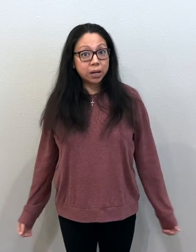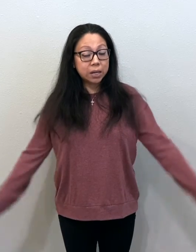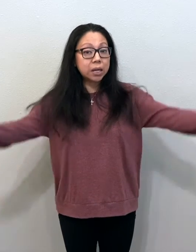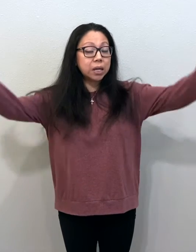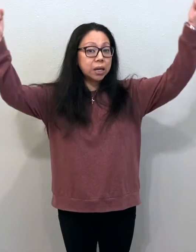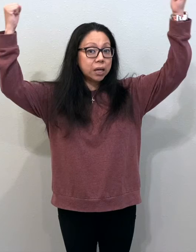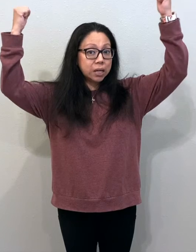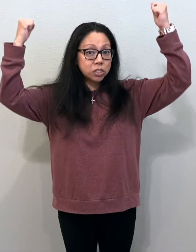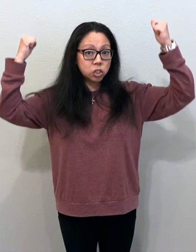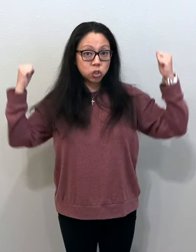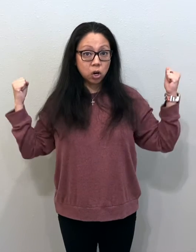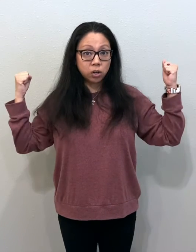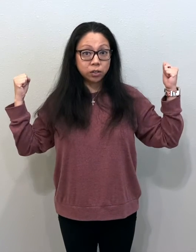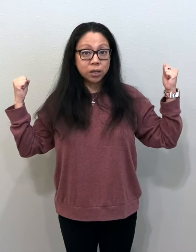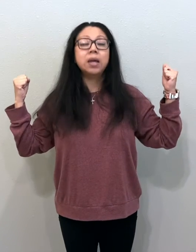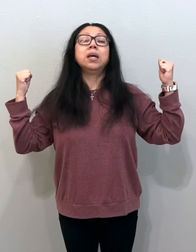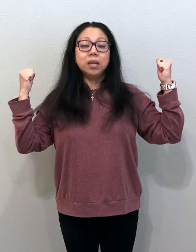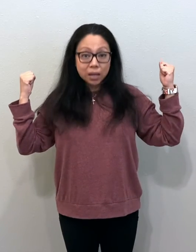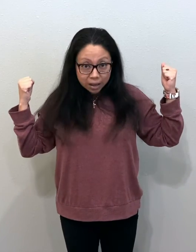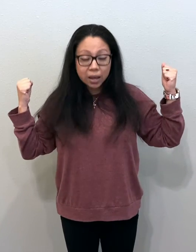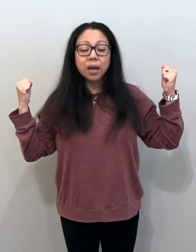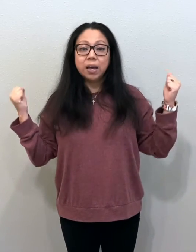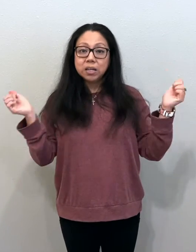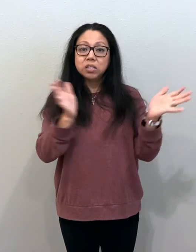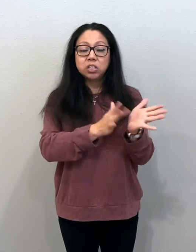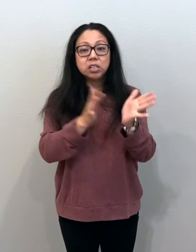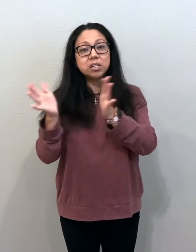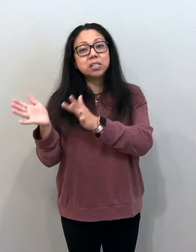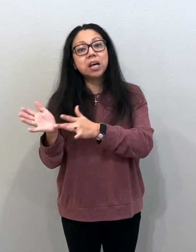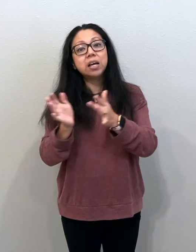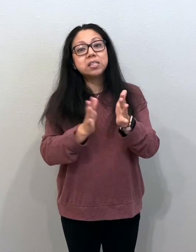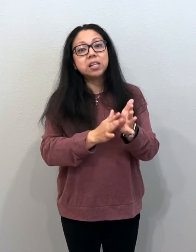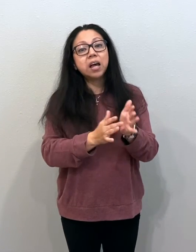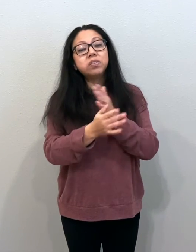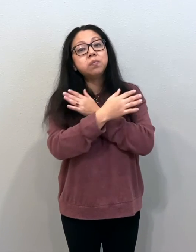he is strong. Yes, Jesus loves me.